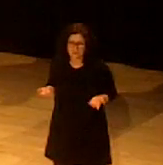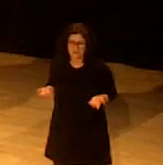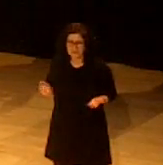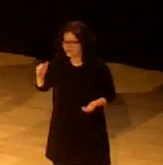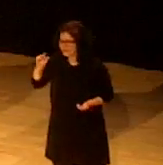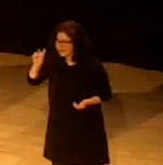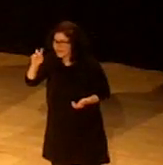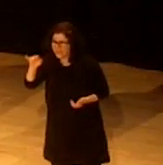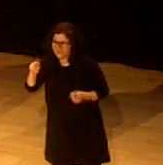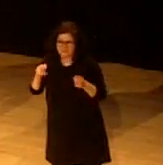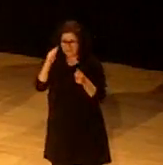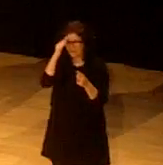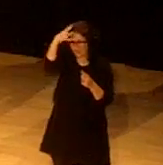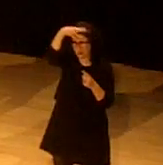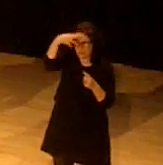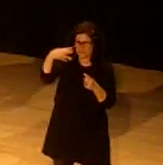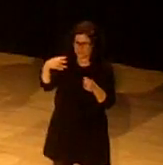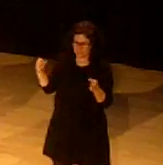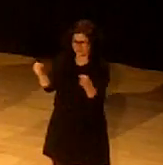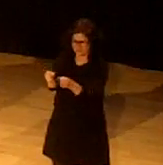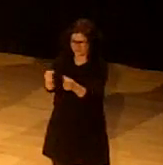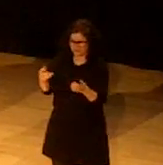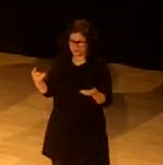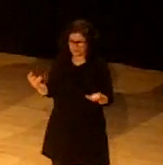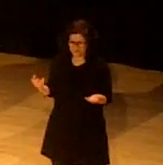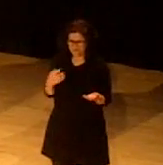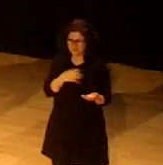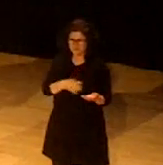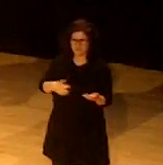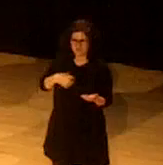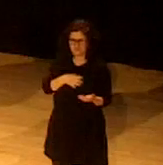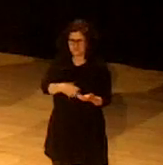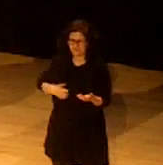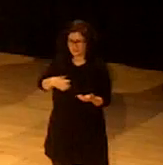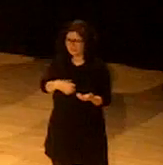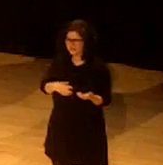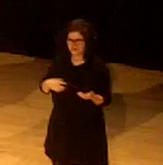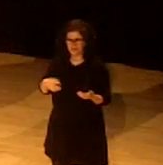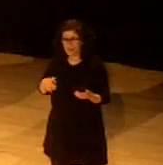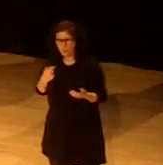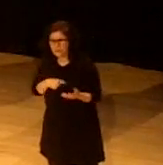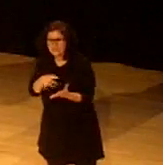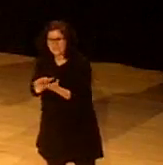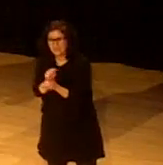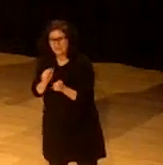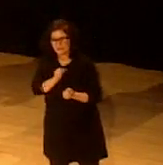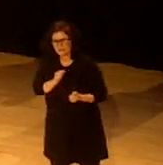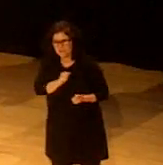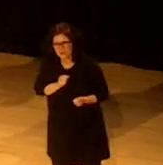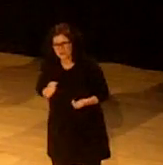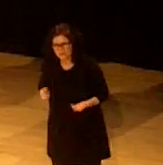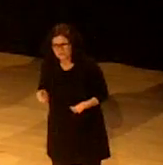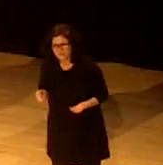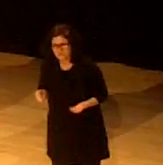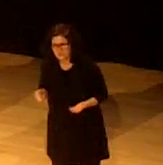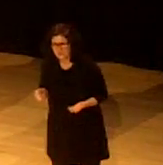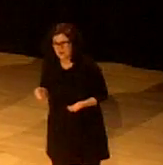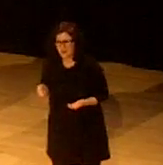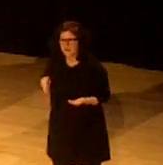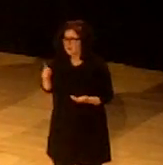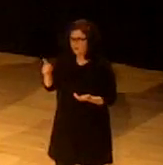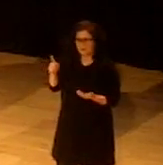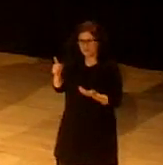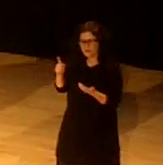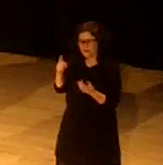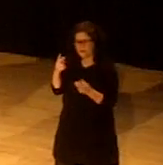it in institutions, it's spread everywhere. We do untold damage to ourselves by utilizing